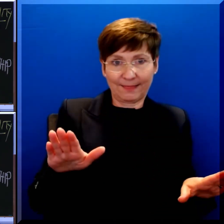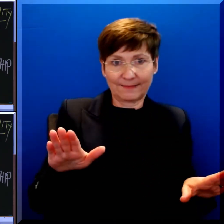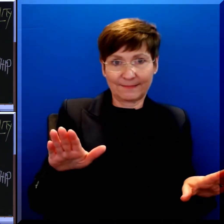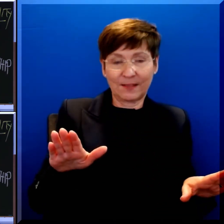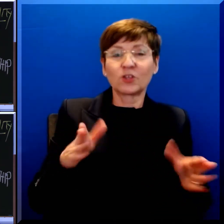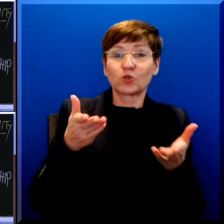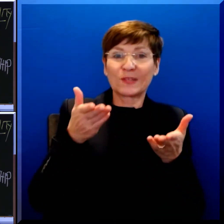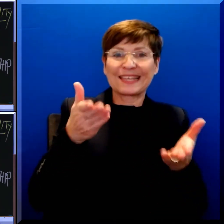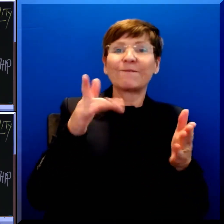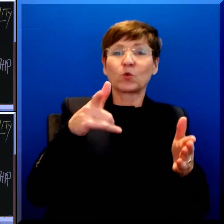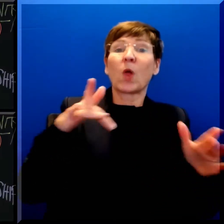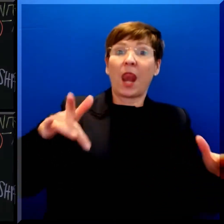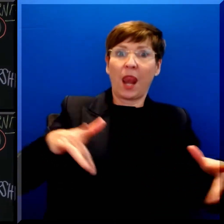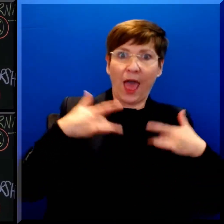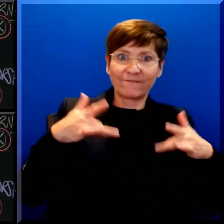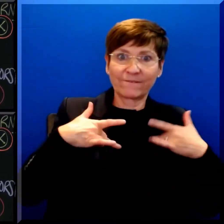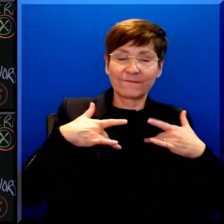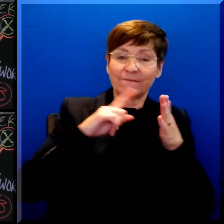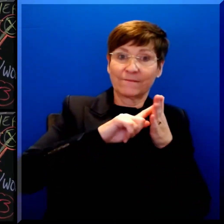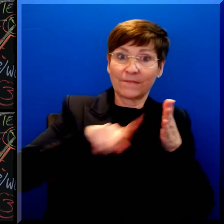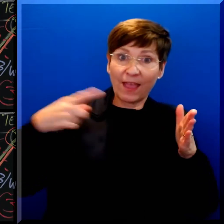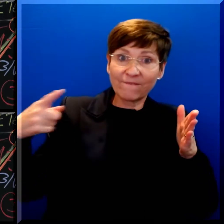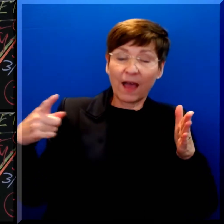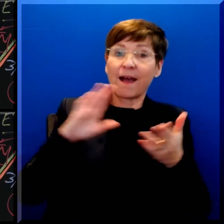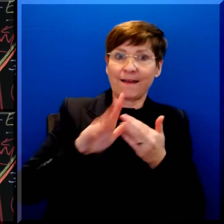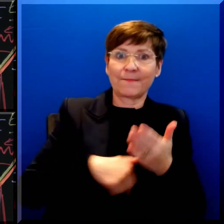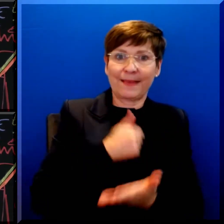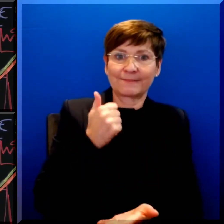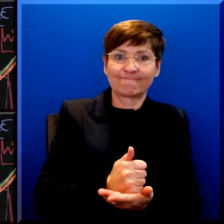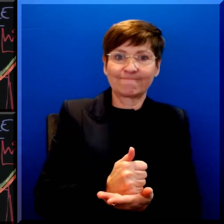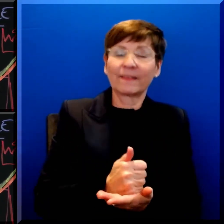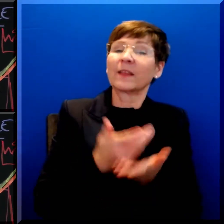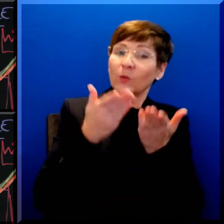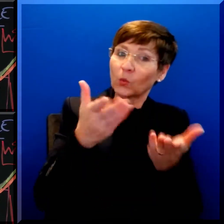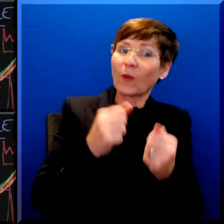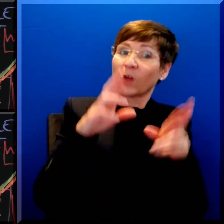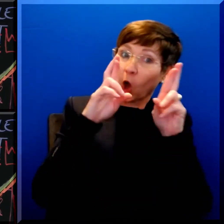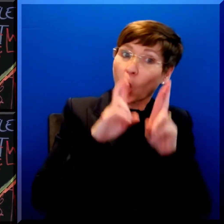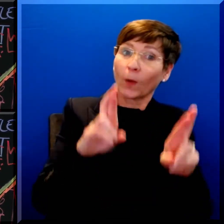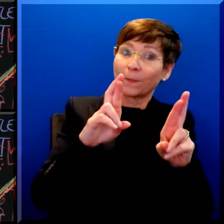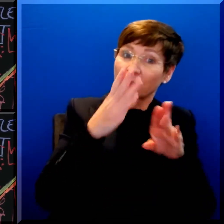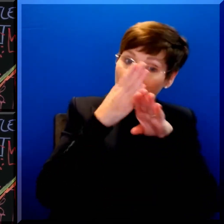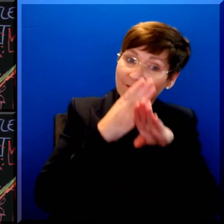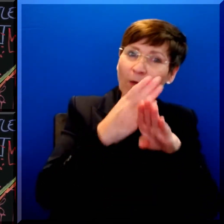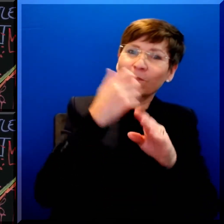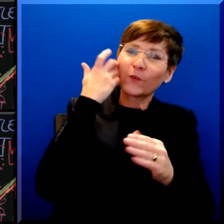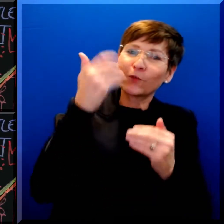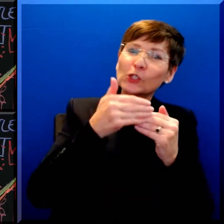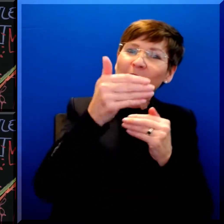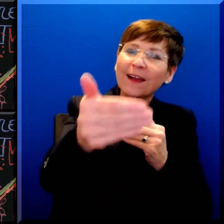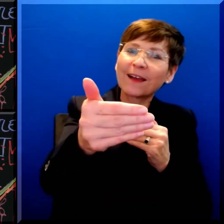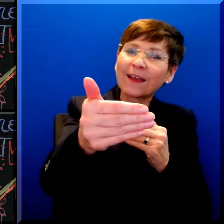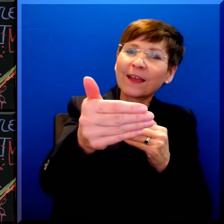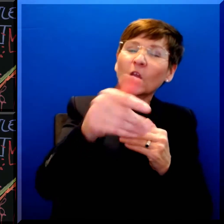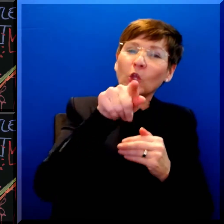and salvation. Amen? Make some noise. Light up the chat for that. Because we got great hope for the future. If you will see